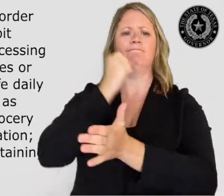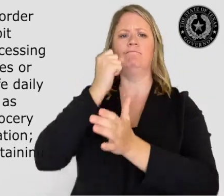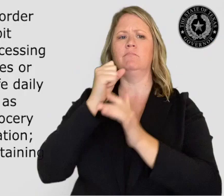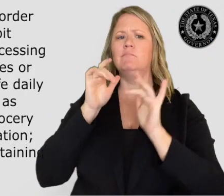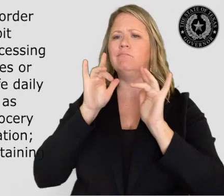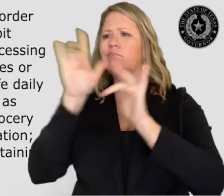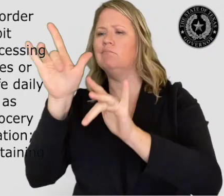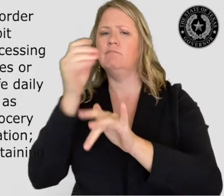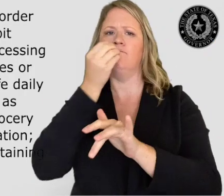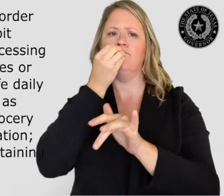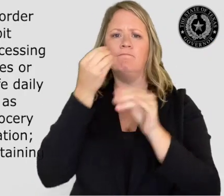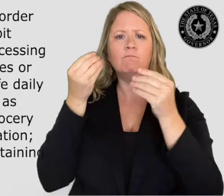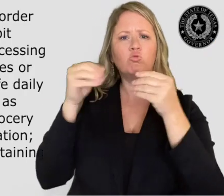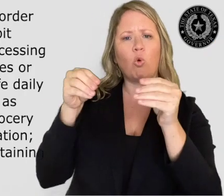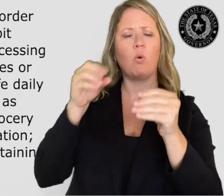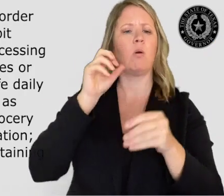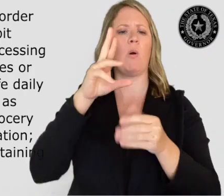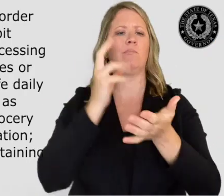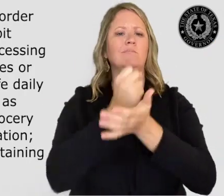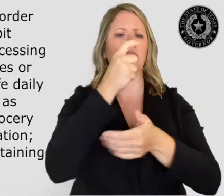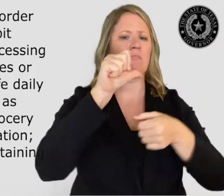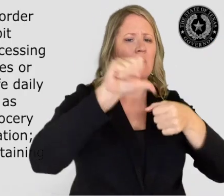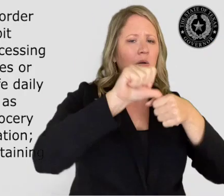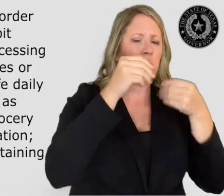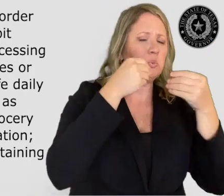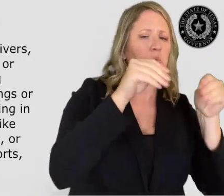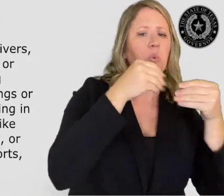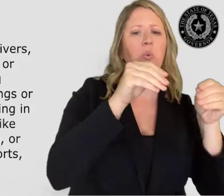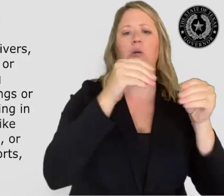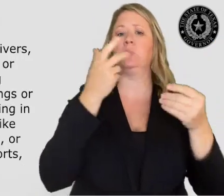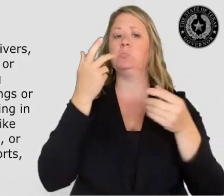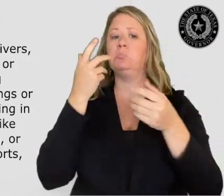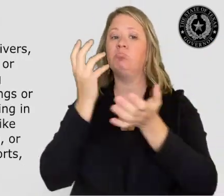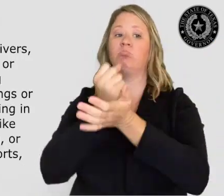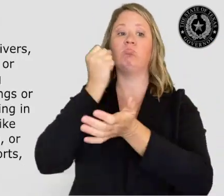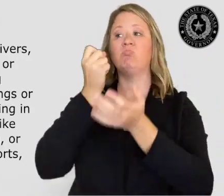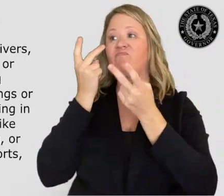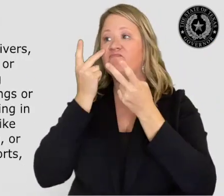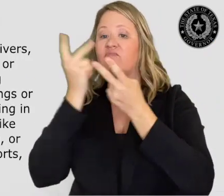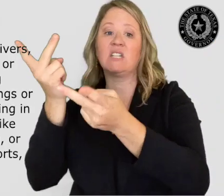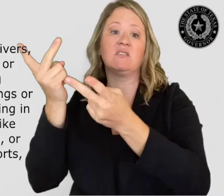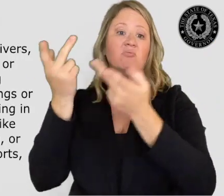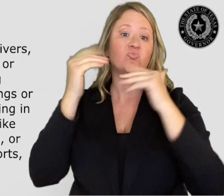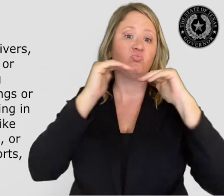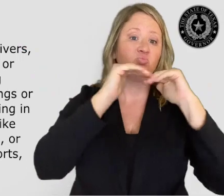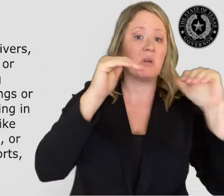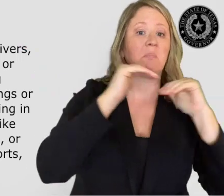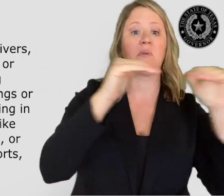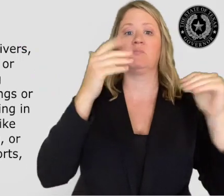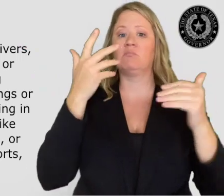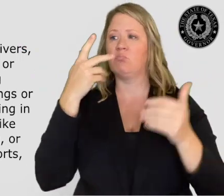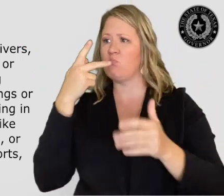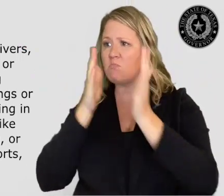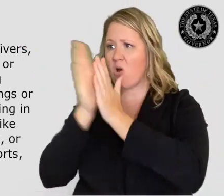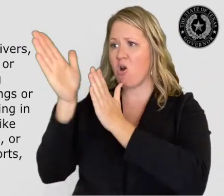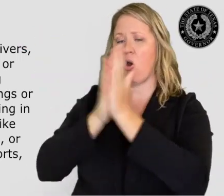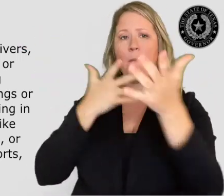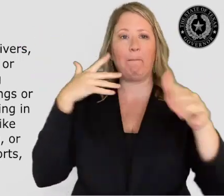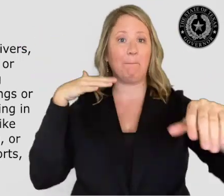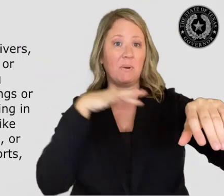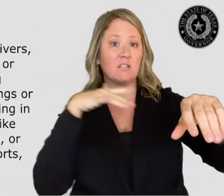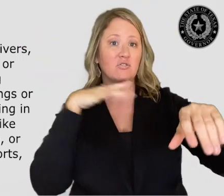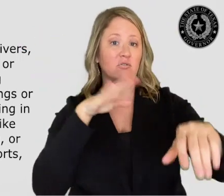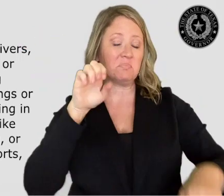to the grocery store or gas station, providing or obtaining other covered services, visiting swimming pools, parks, beaches, rivers, or